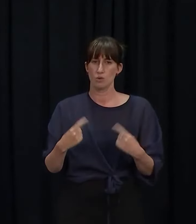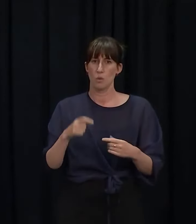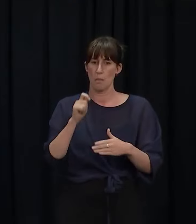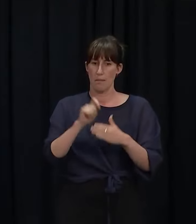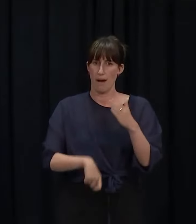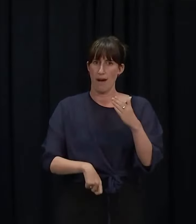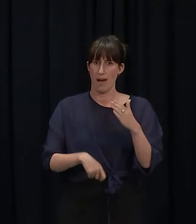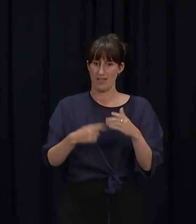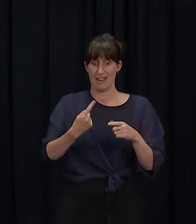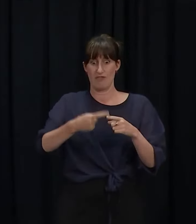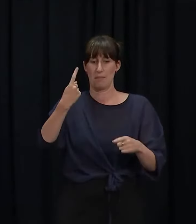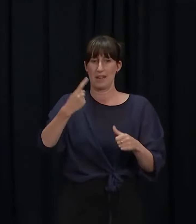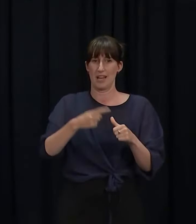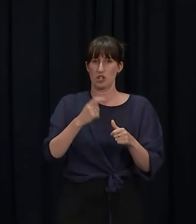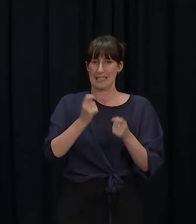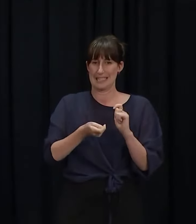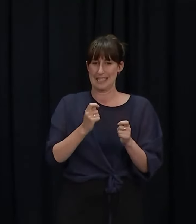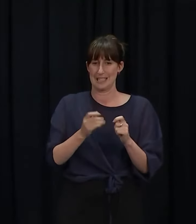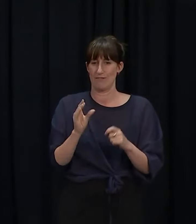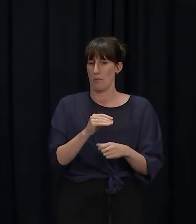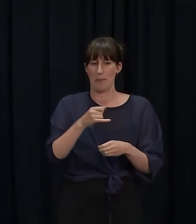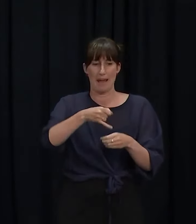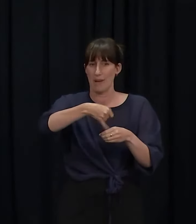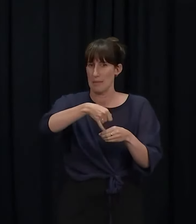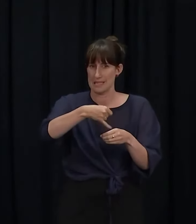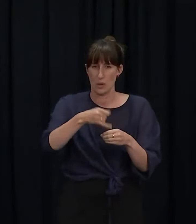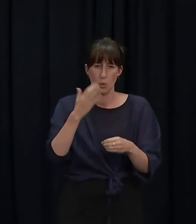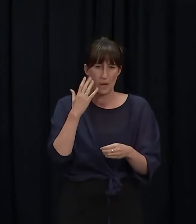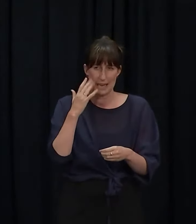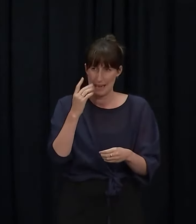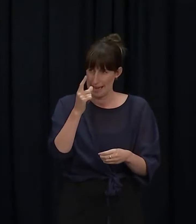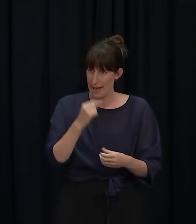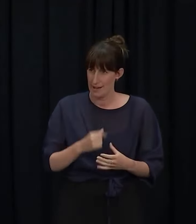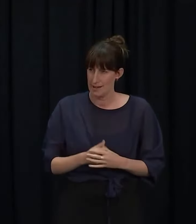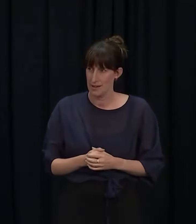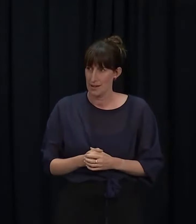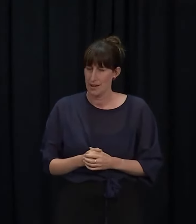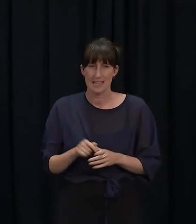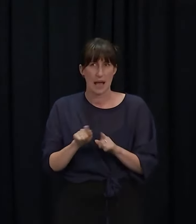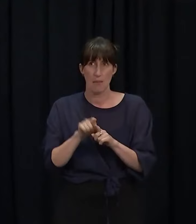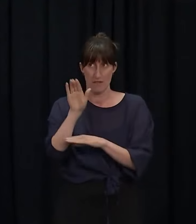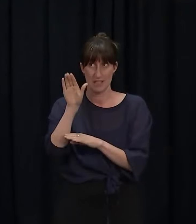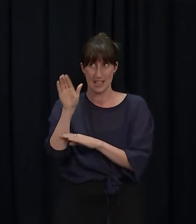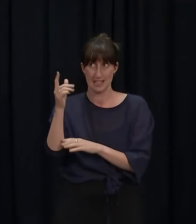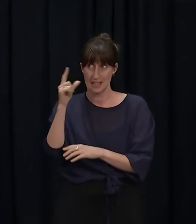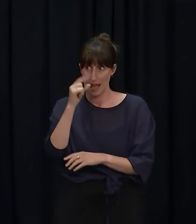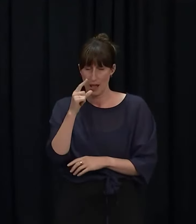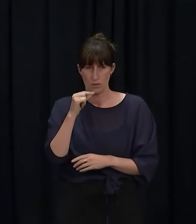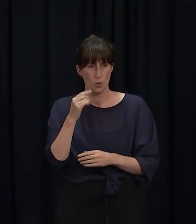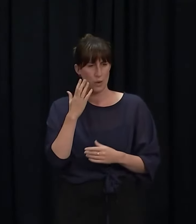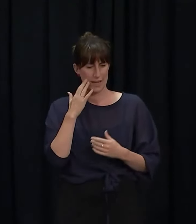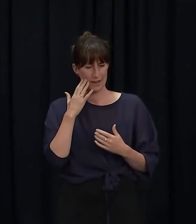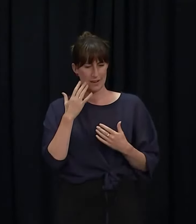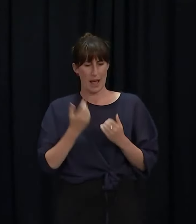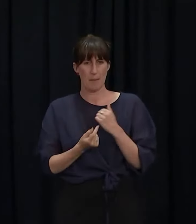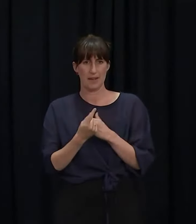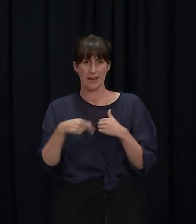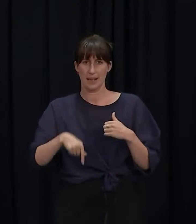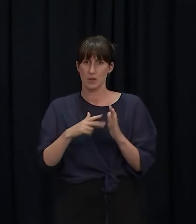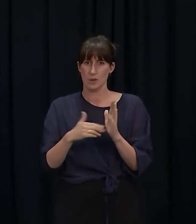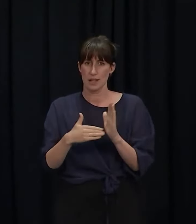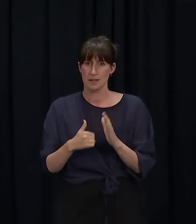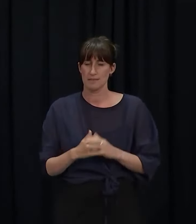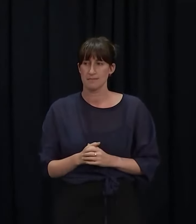tests, take them home and use them at home, like they do overseas? Yeah. So actually, I'll just narrow that down a little bit because you'll have heard